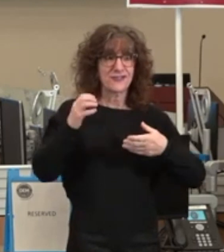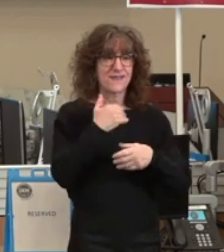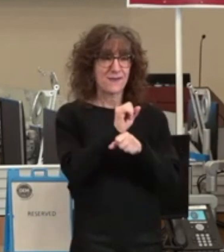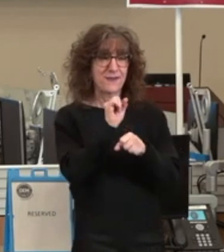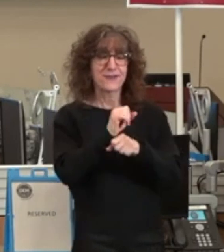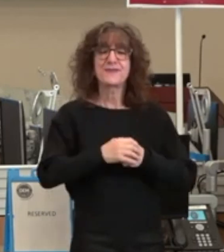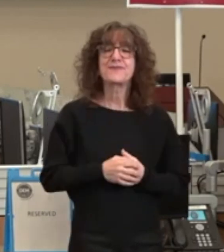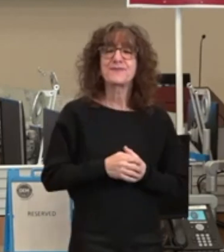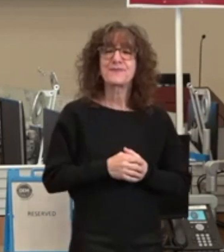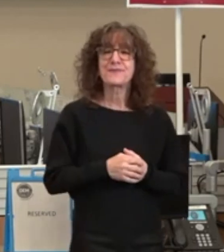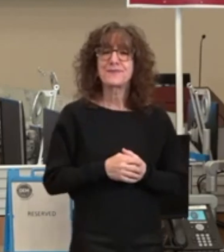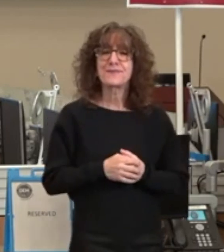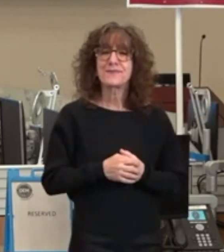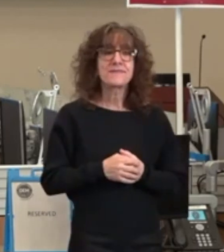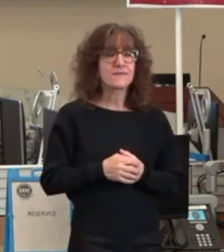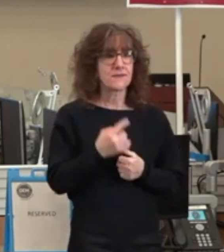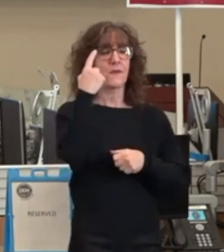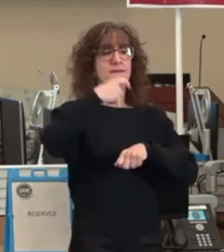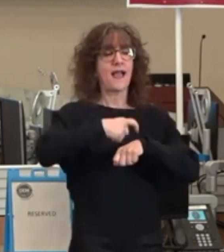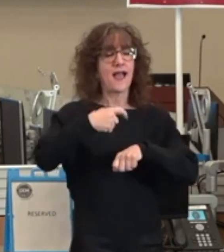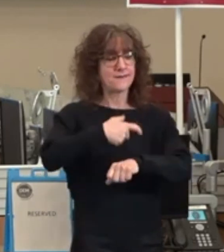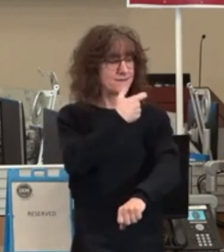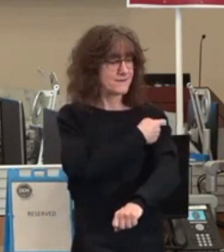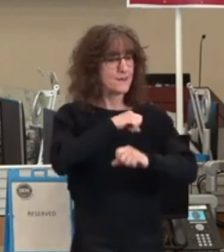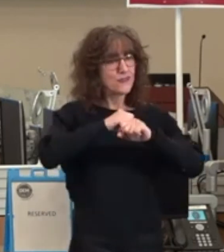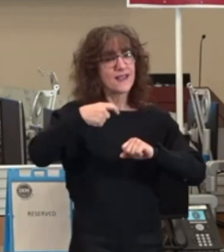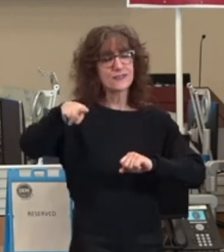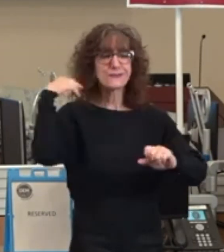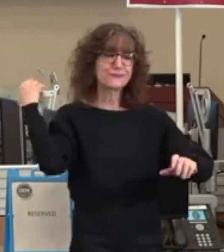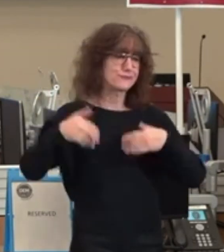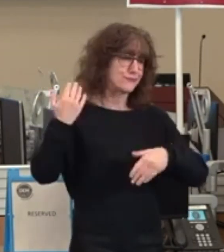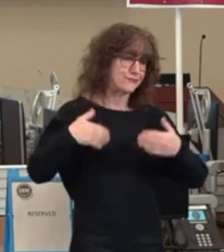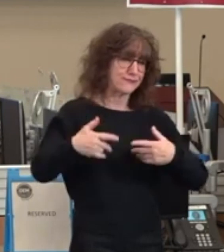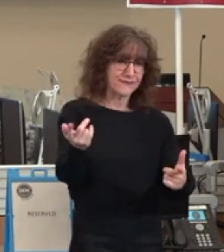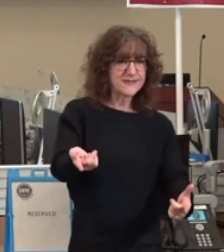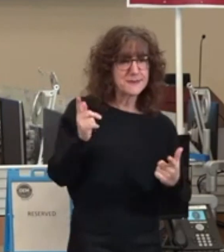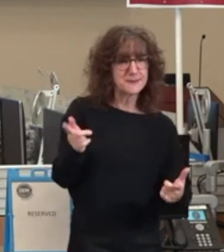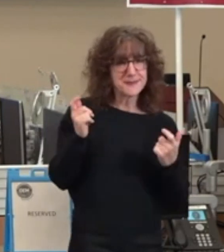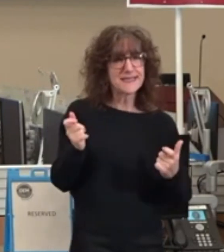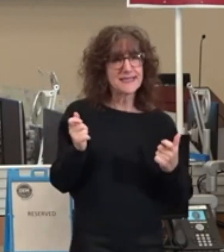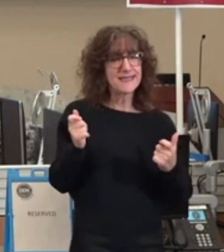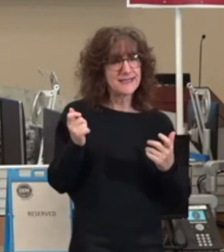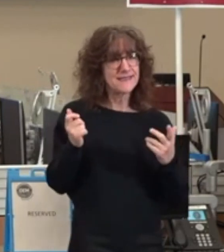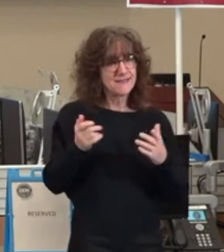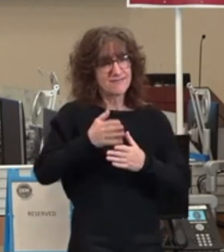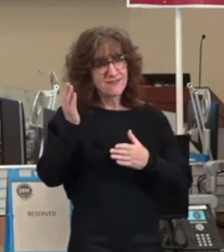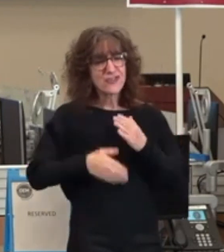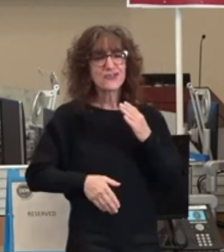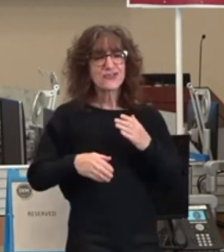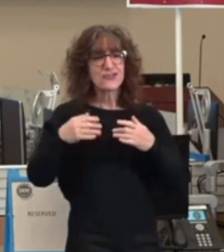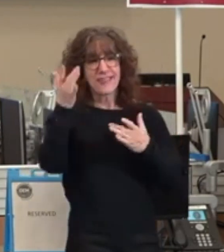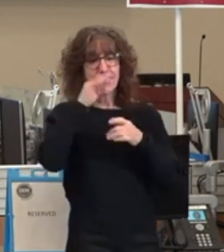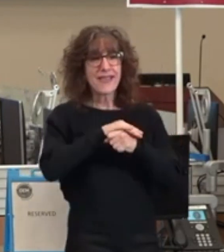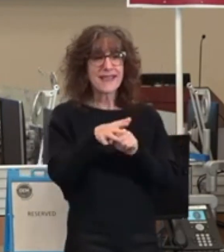efforts. The fact that it only takes one dose to protect you will speed up our journey out of this pandemic. The